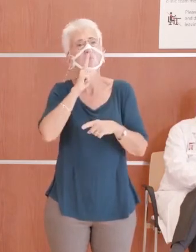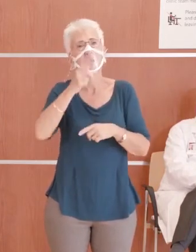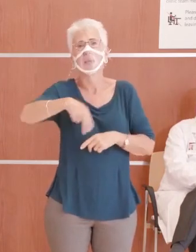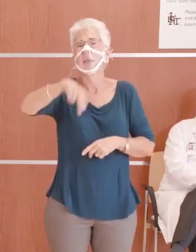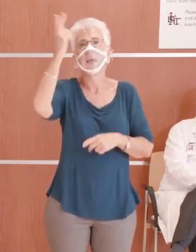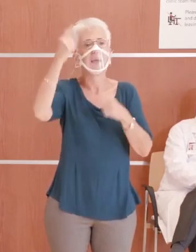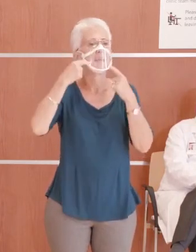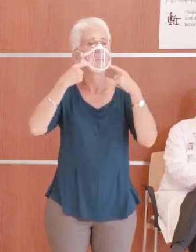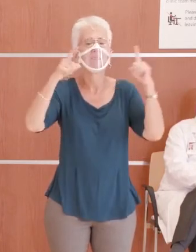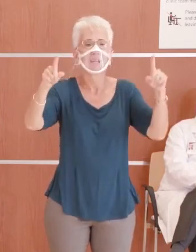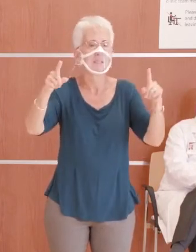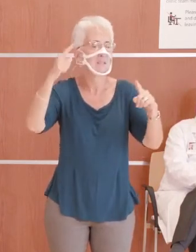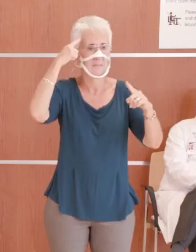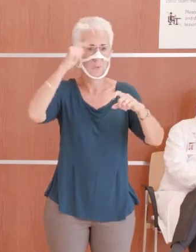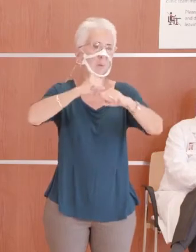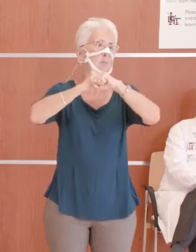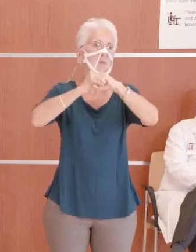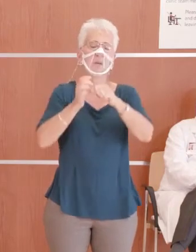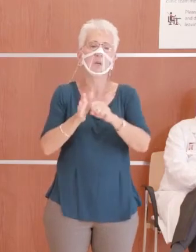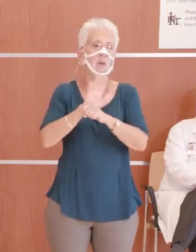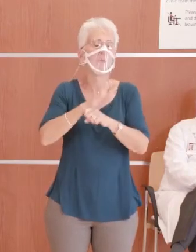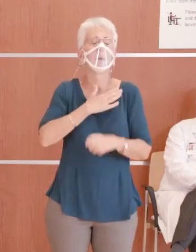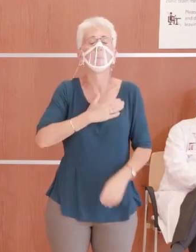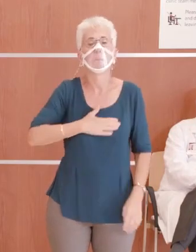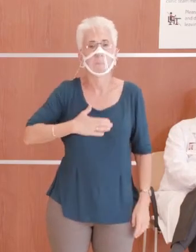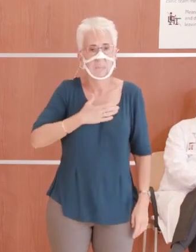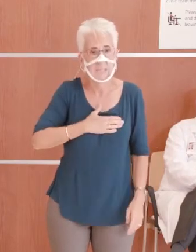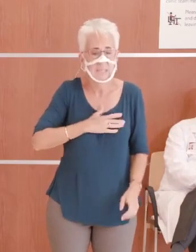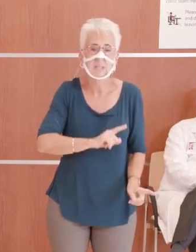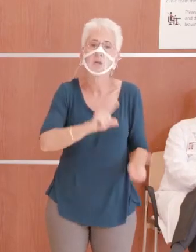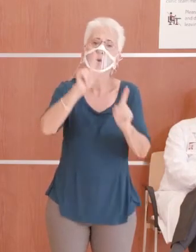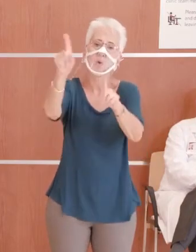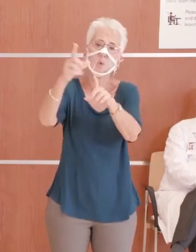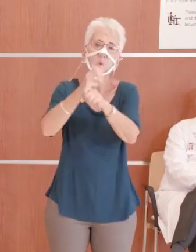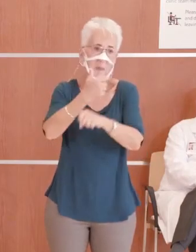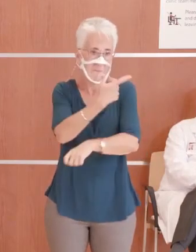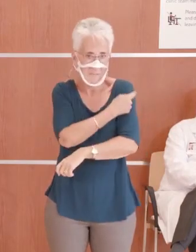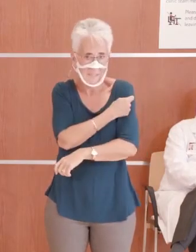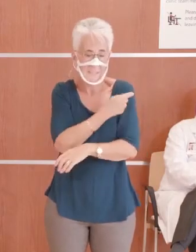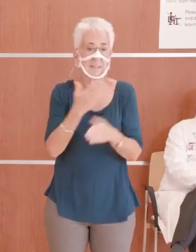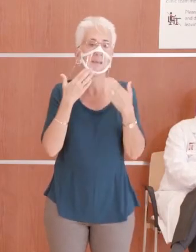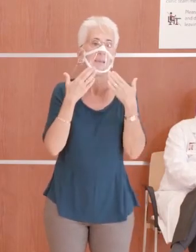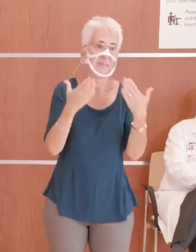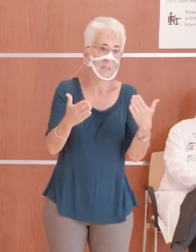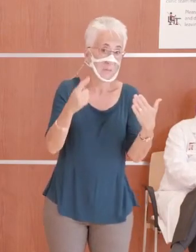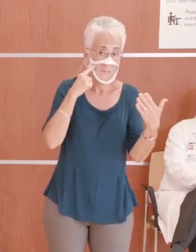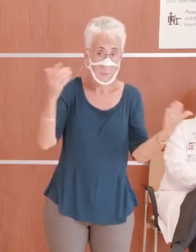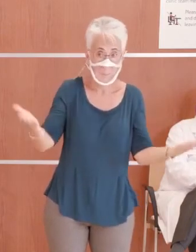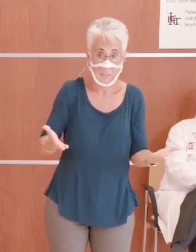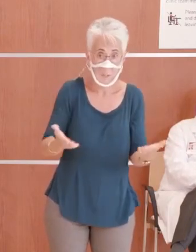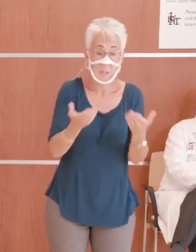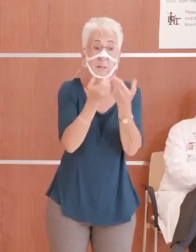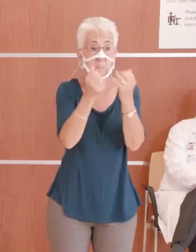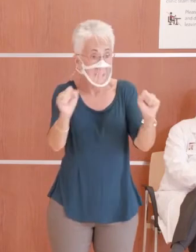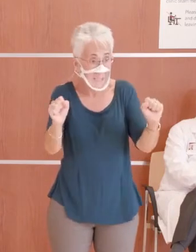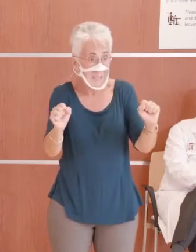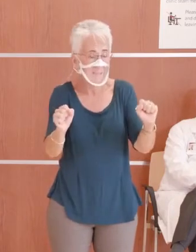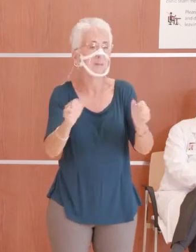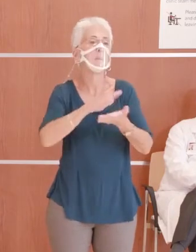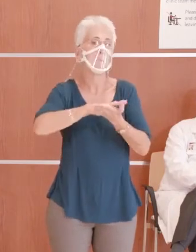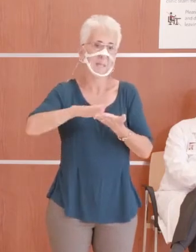effective at preventing COVID. So please, everyone, go get vaccinated. Thank you for being here. Be safe and be